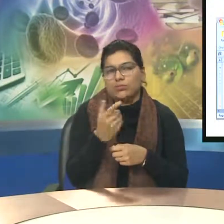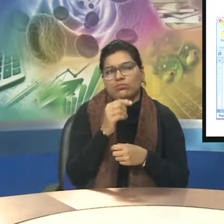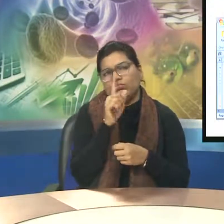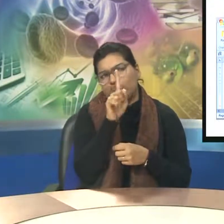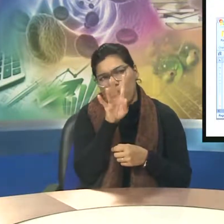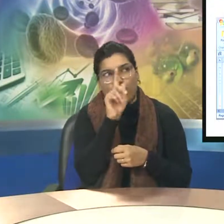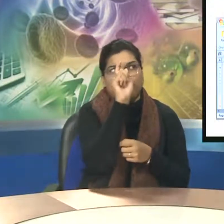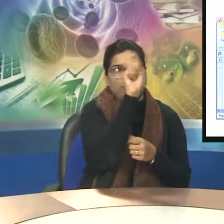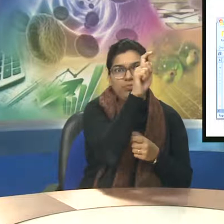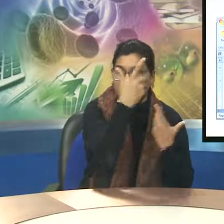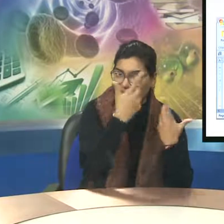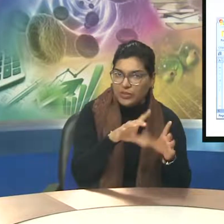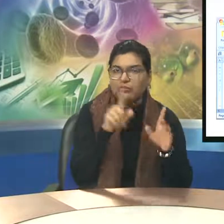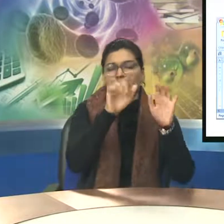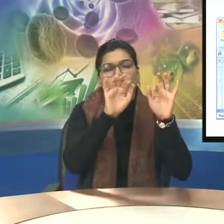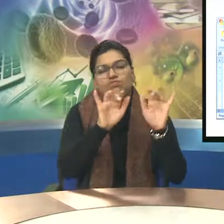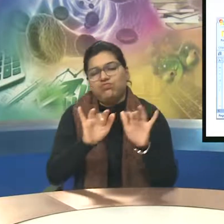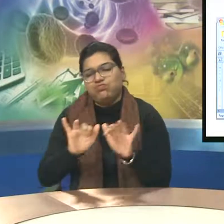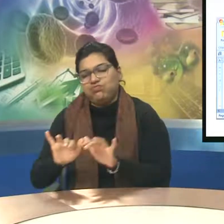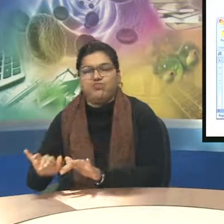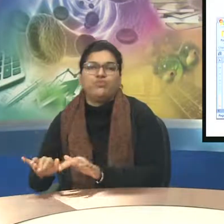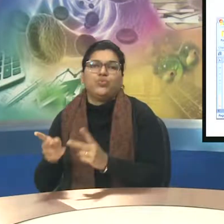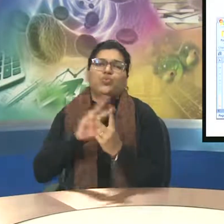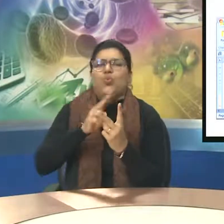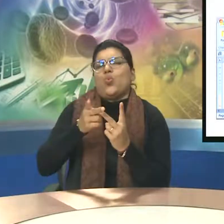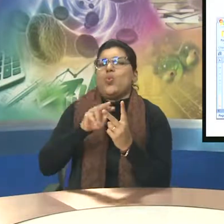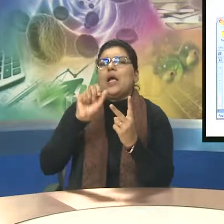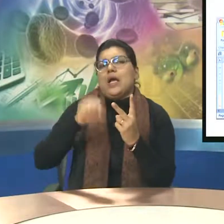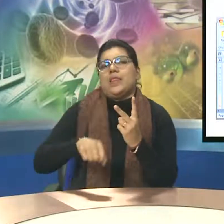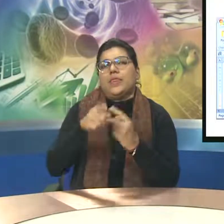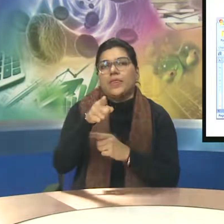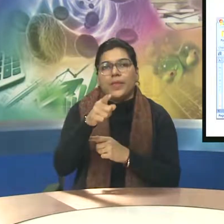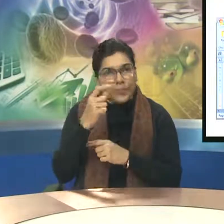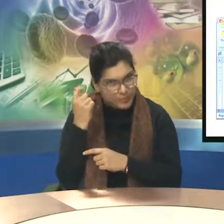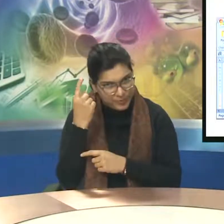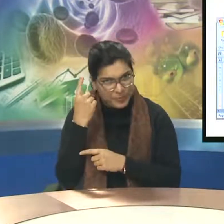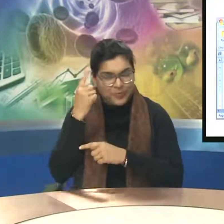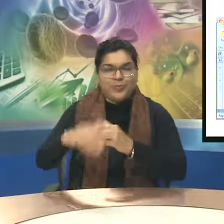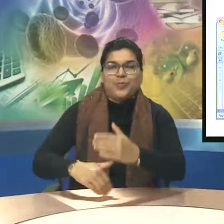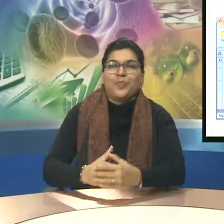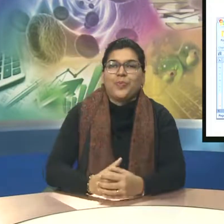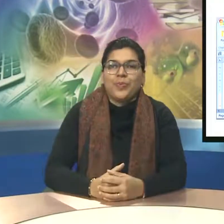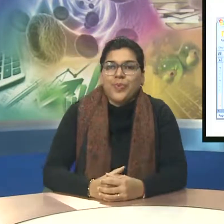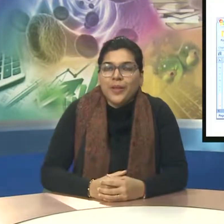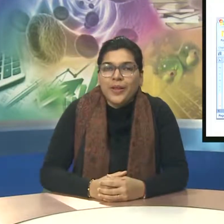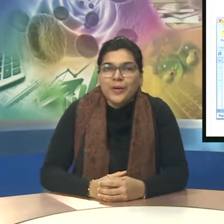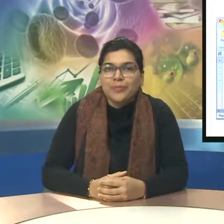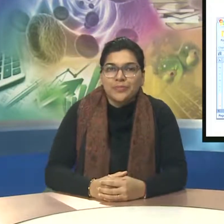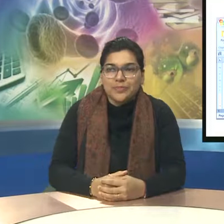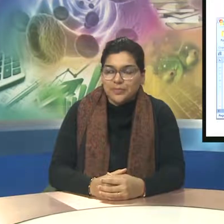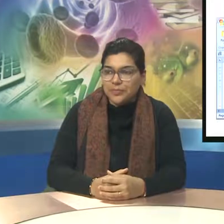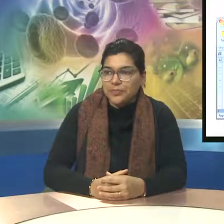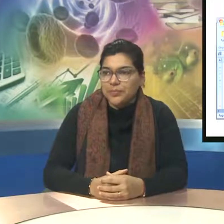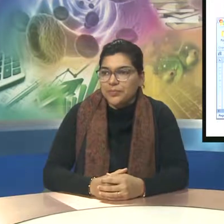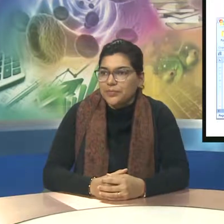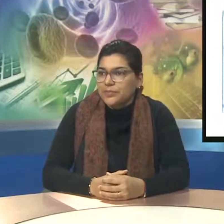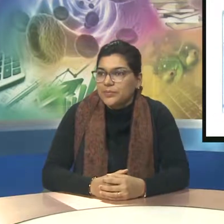the need of a person. Whatever size they want, they can choose.